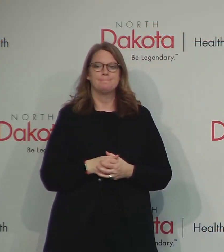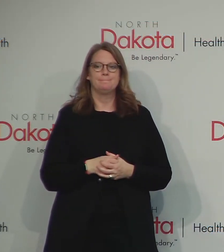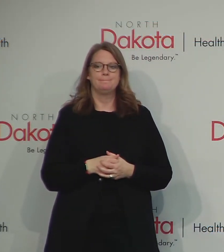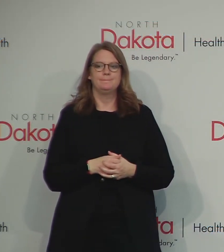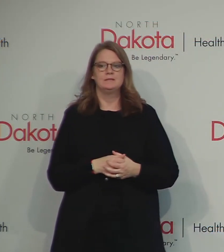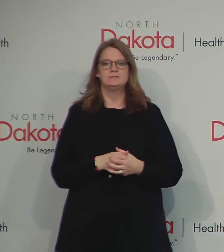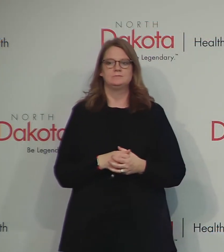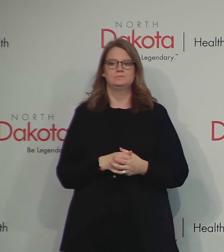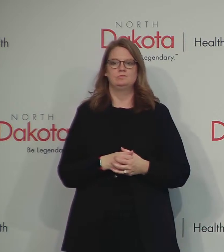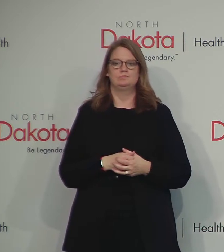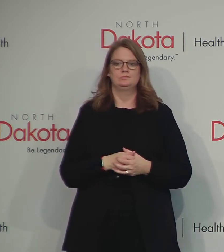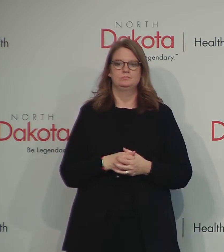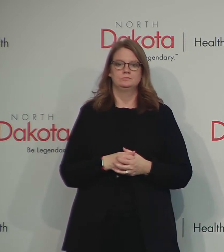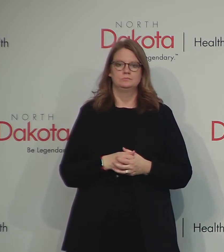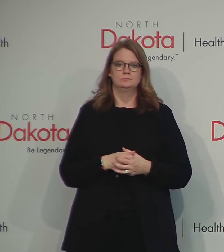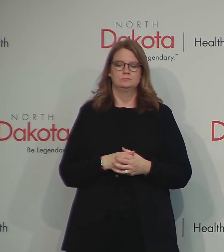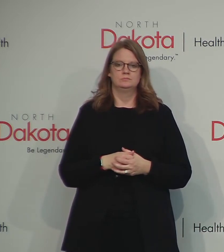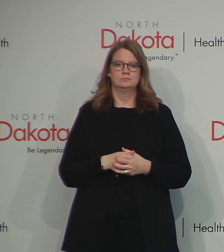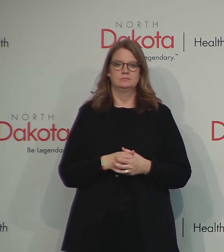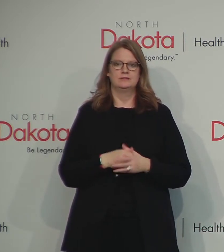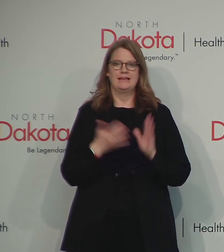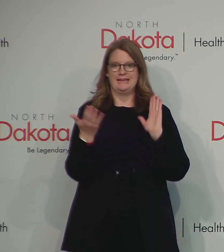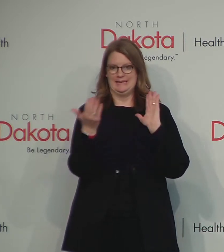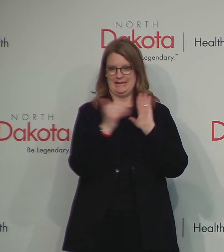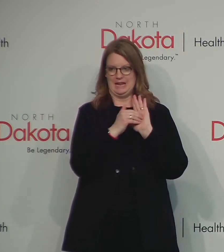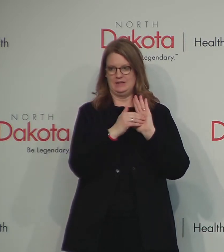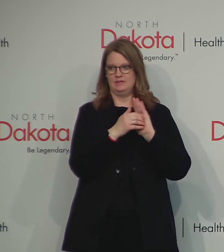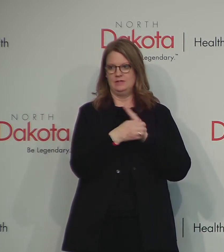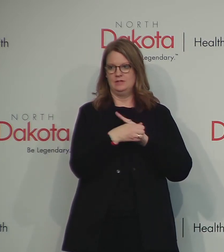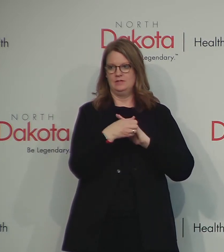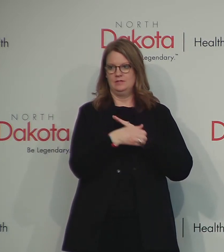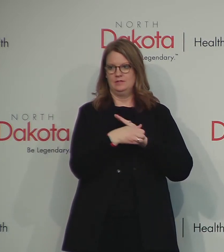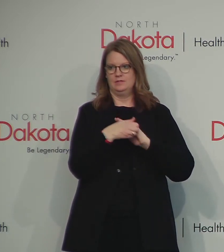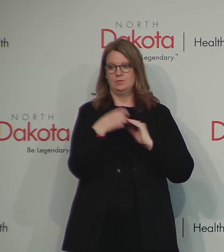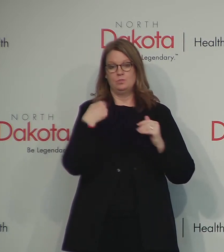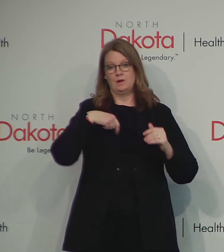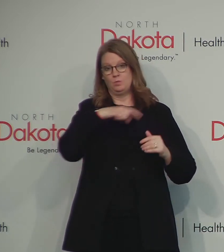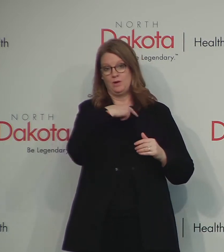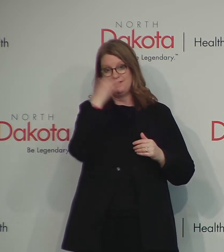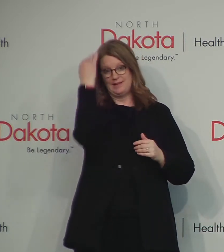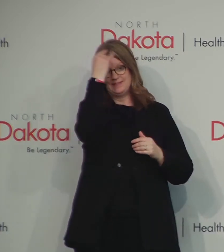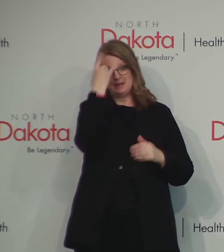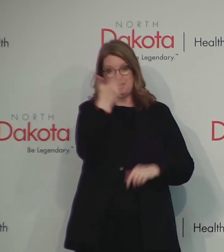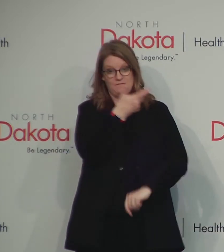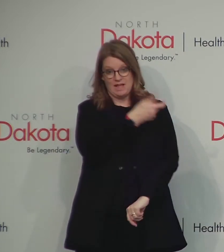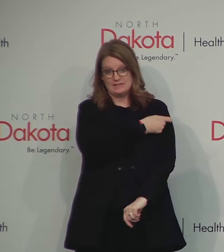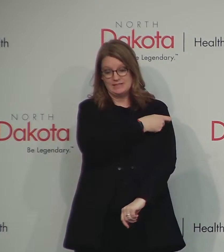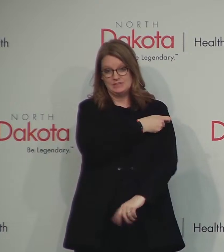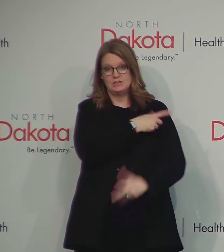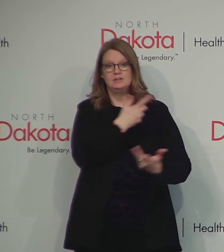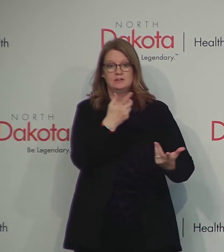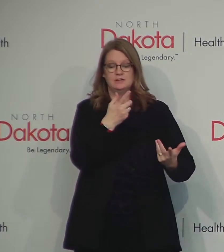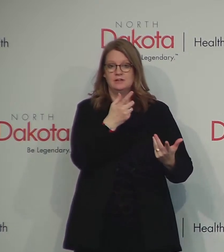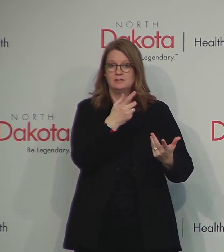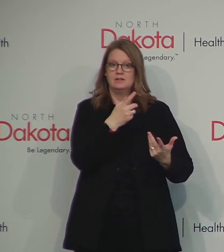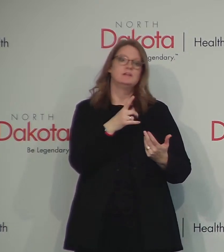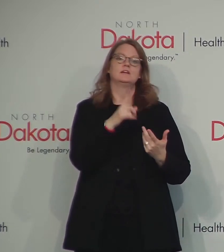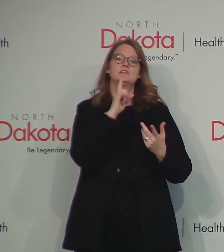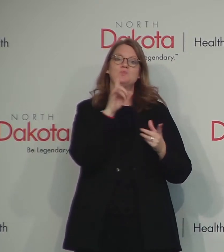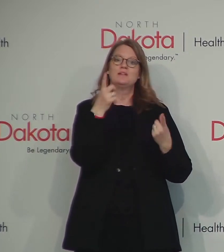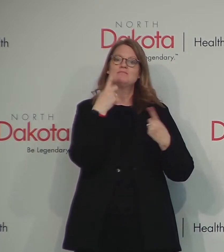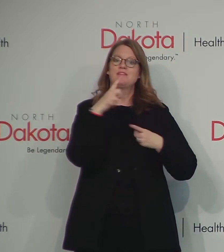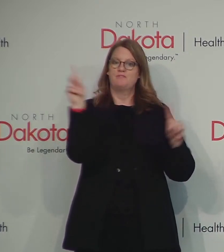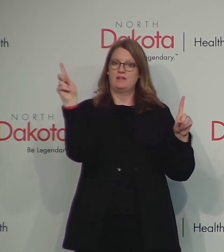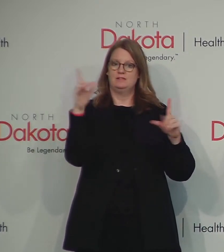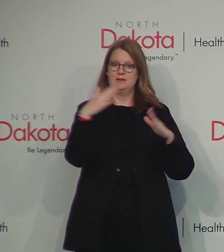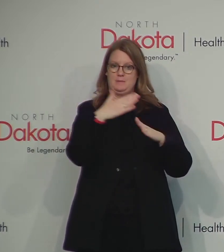again, just to reiterate that, again, when we're thinking about vaccination, it is extraordinarily effective at protecting